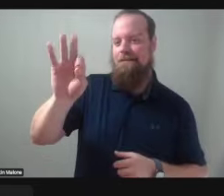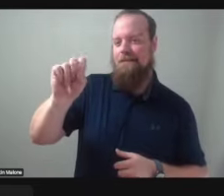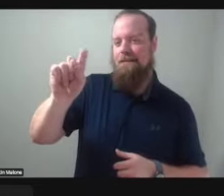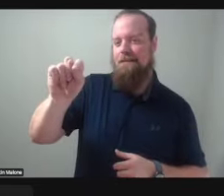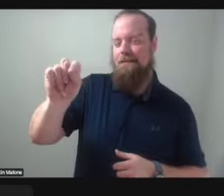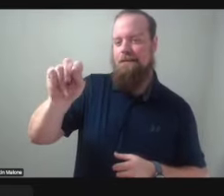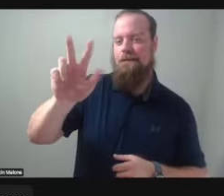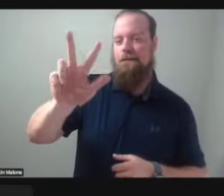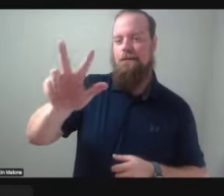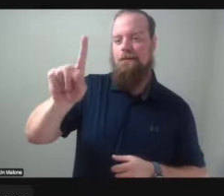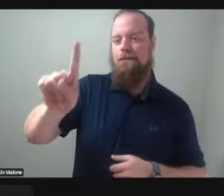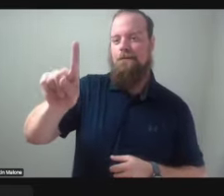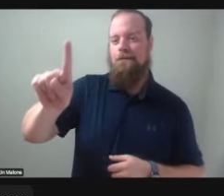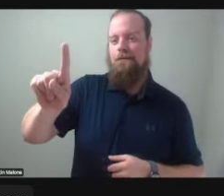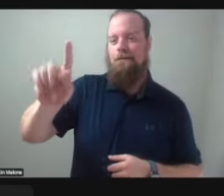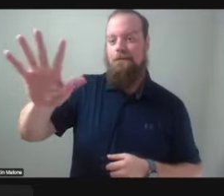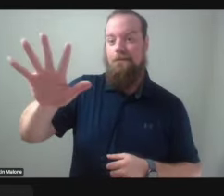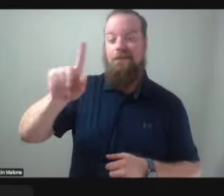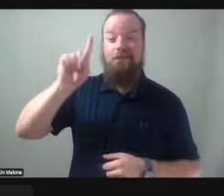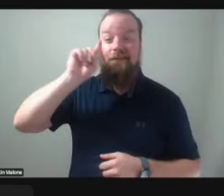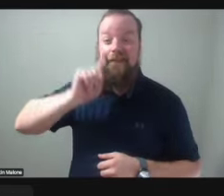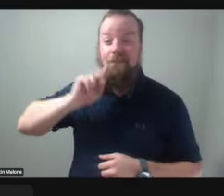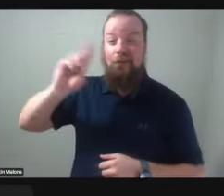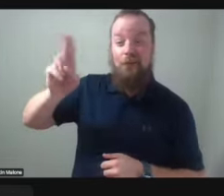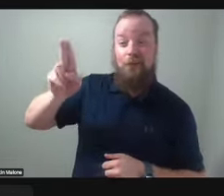going to take DFST